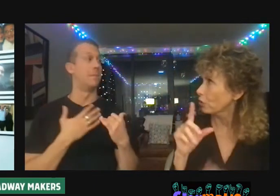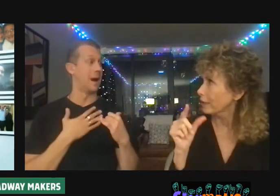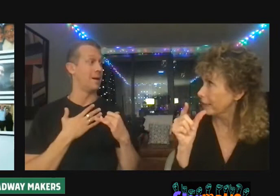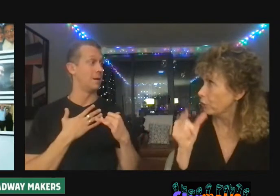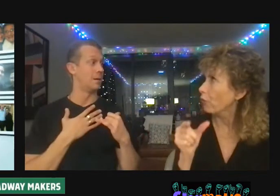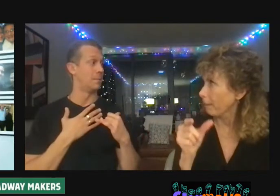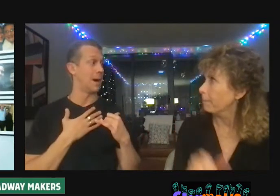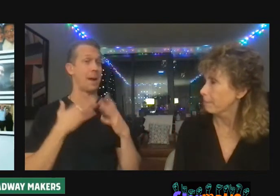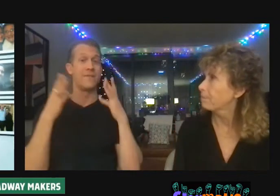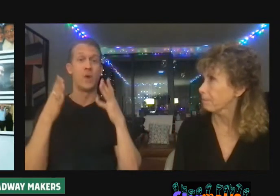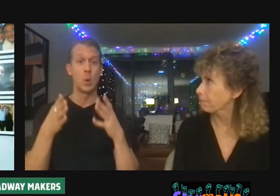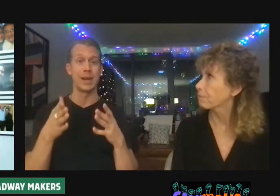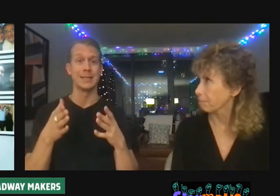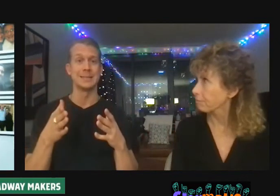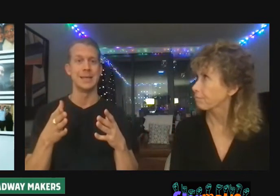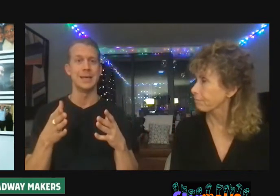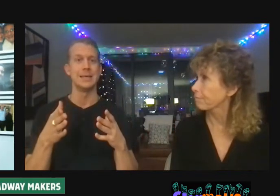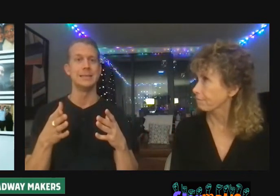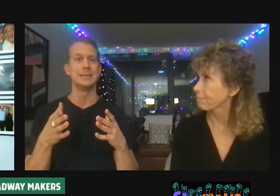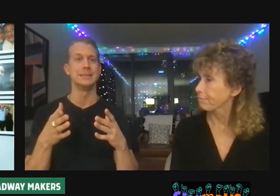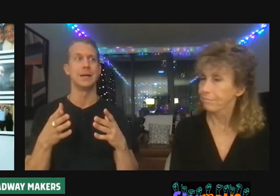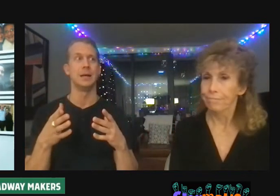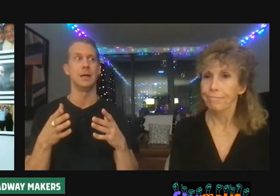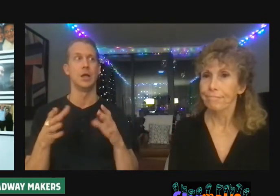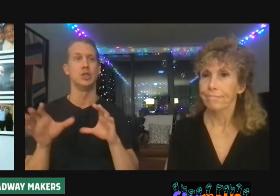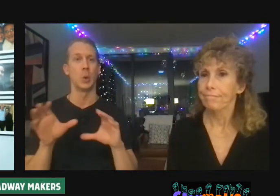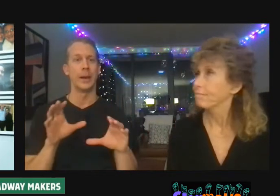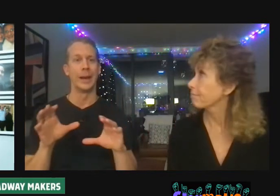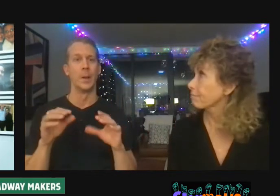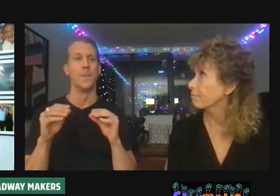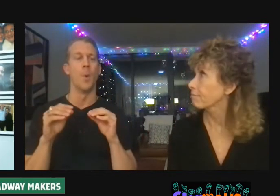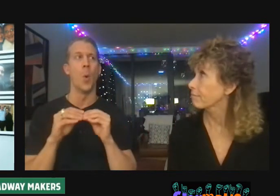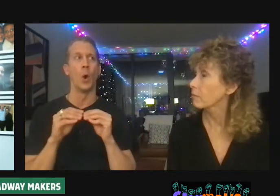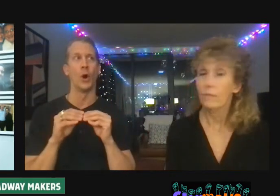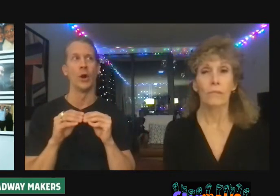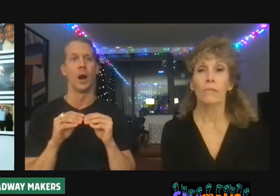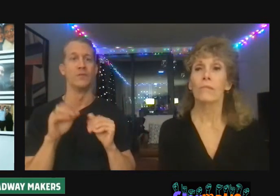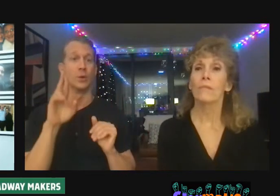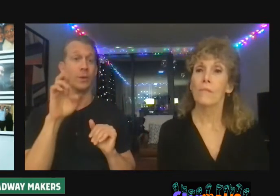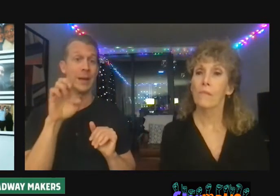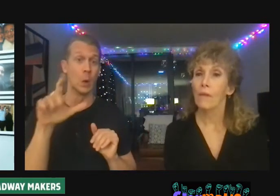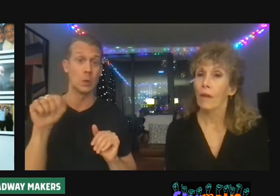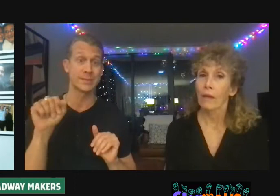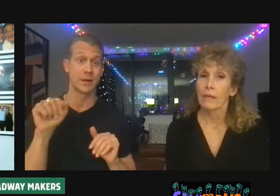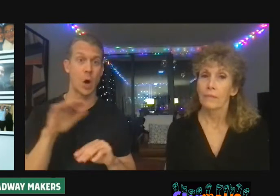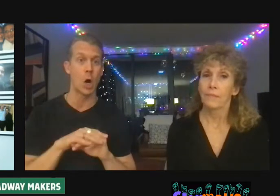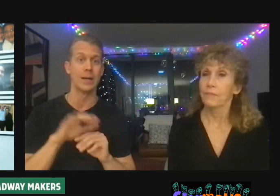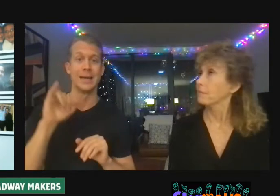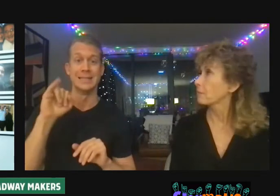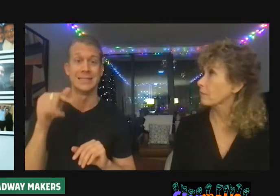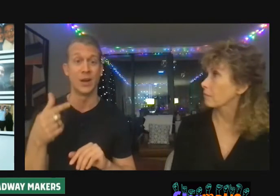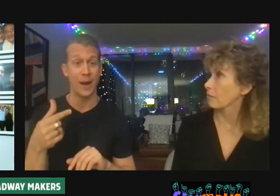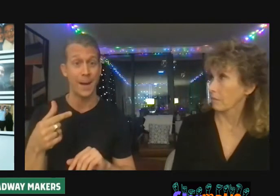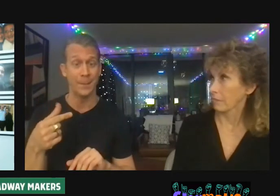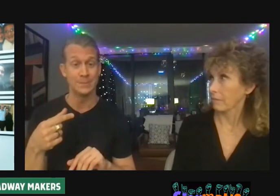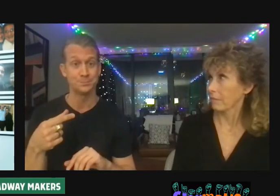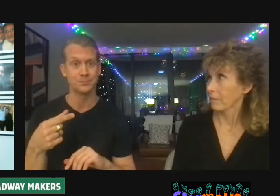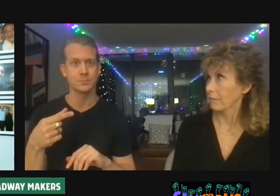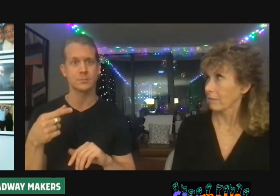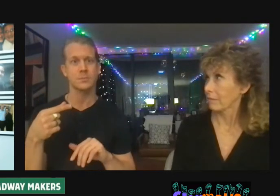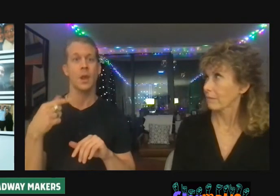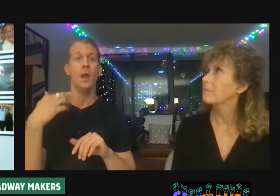now my focus is doing more of the reels on